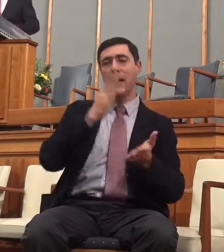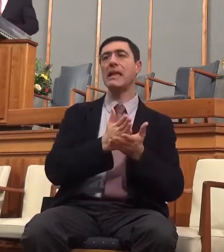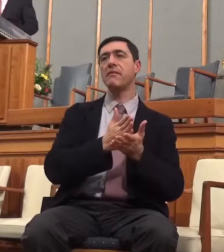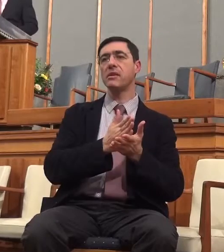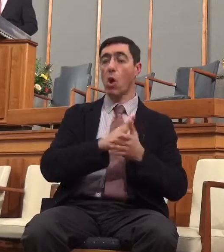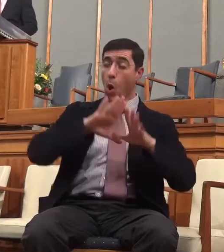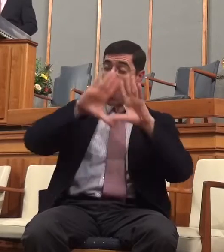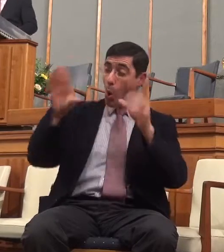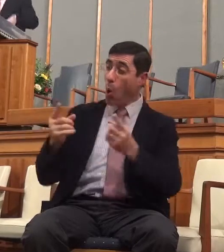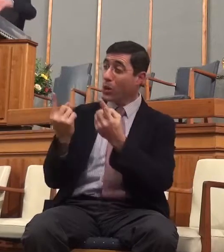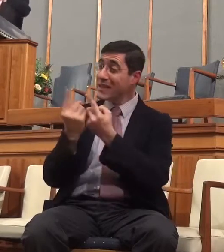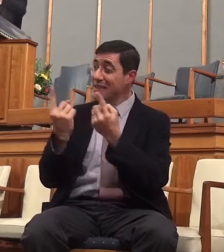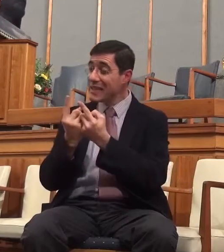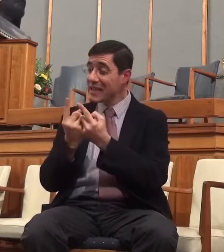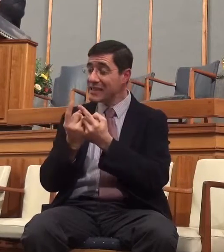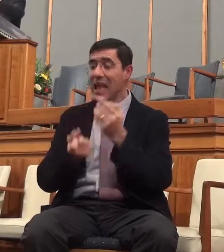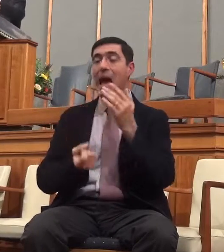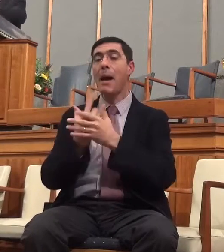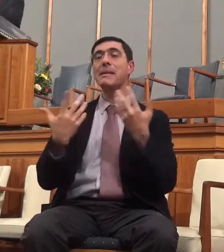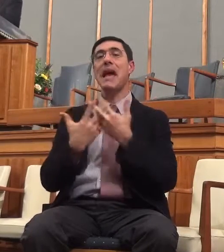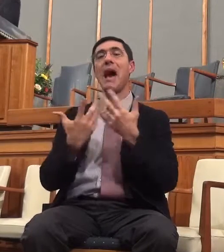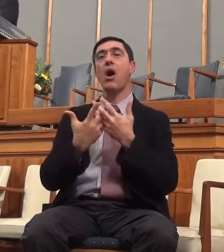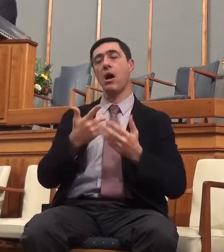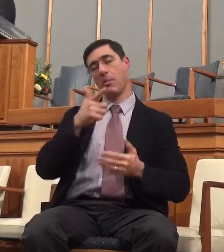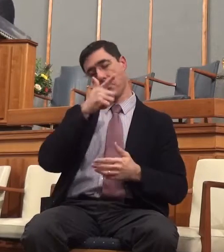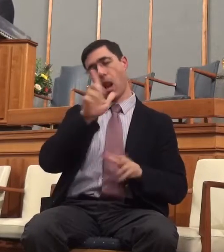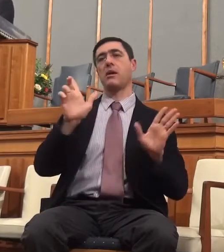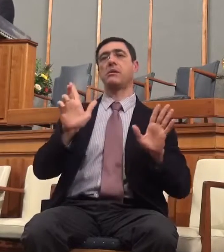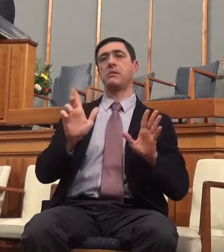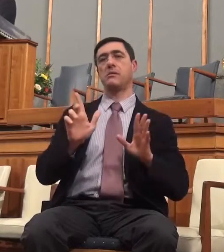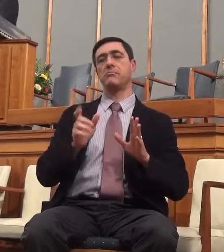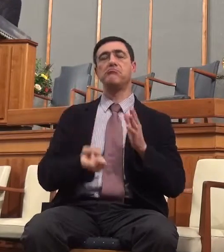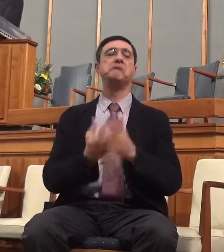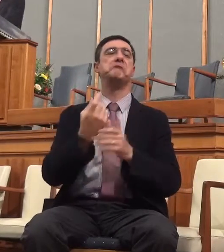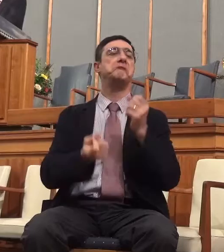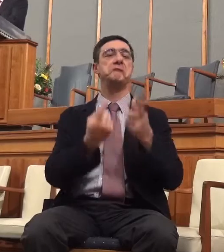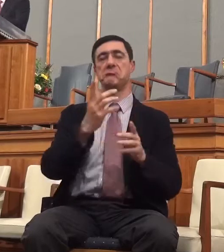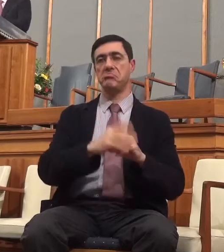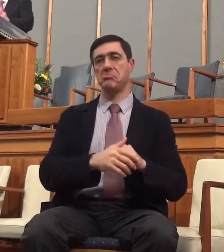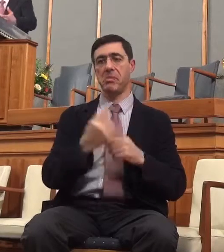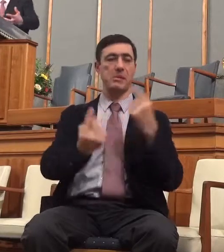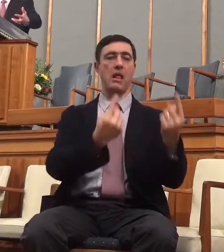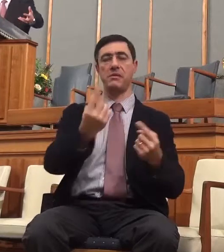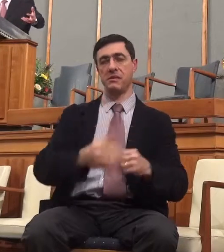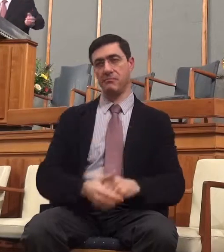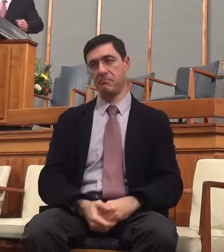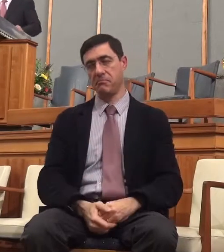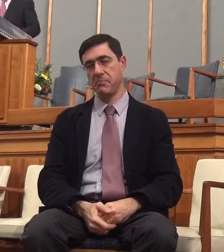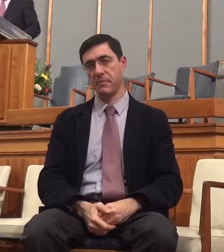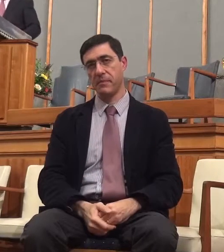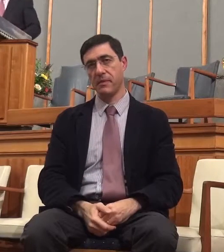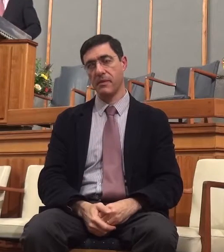in our universe, in nature, in bodily systems, all the intricacies of